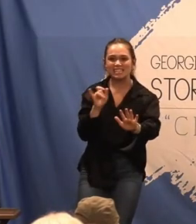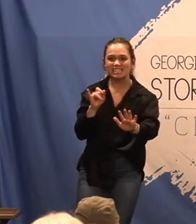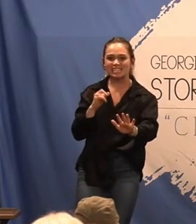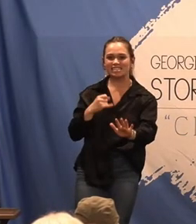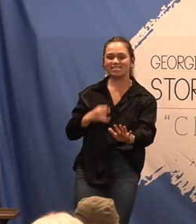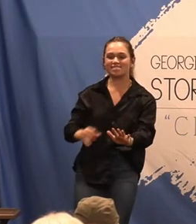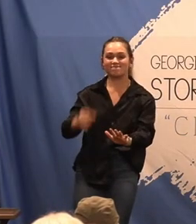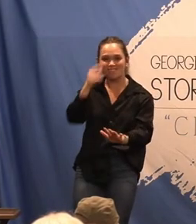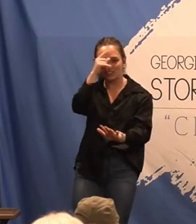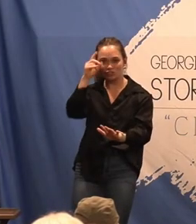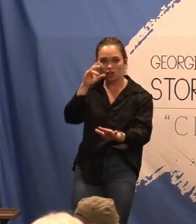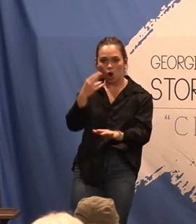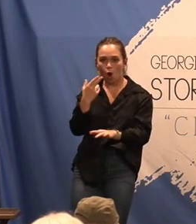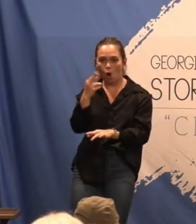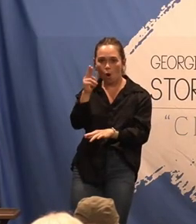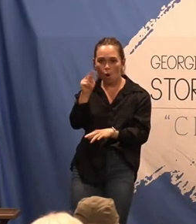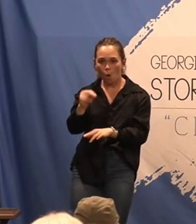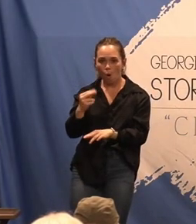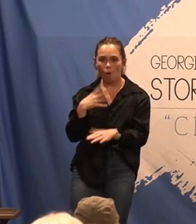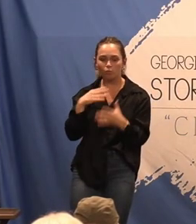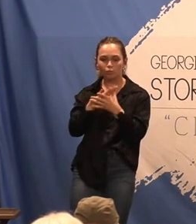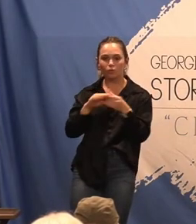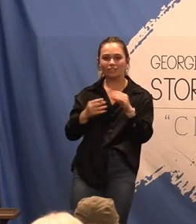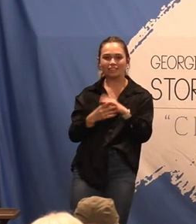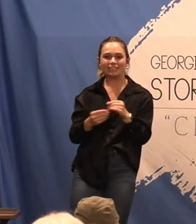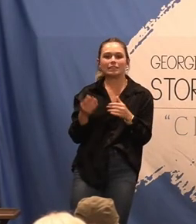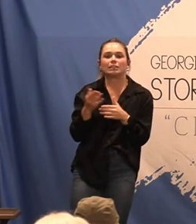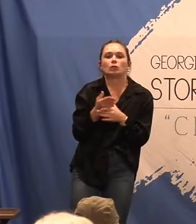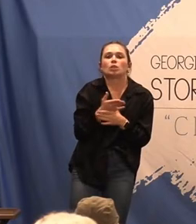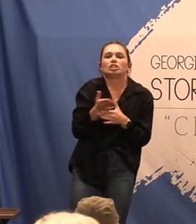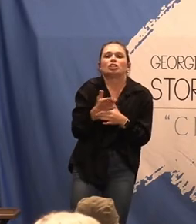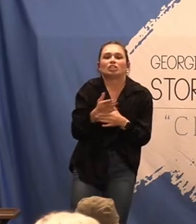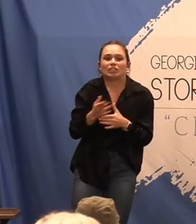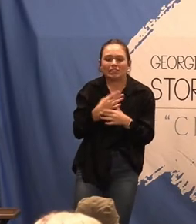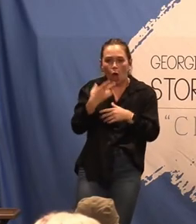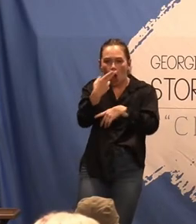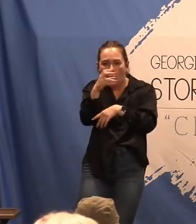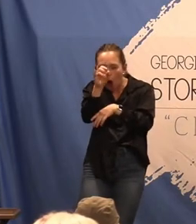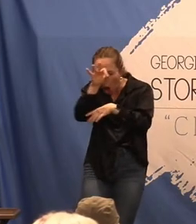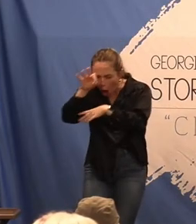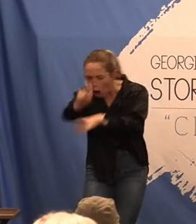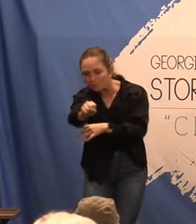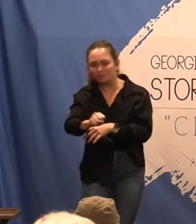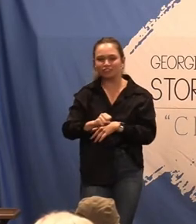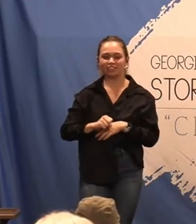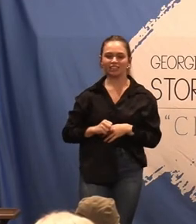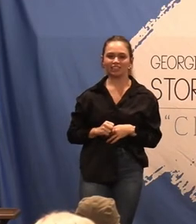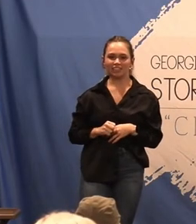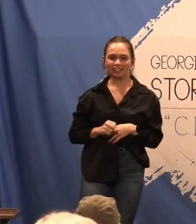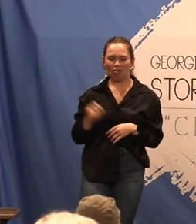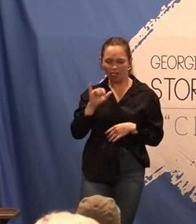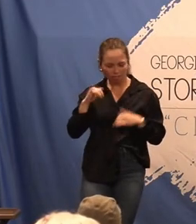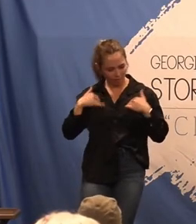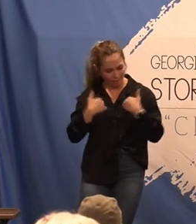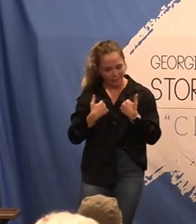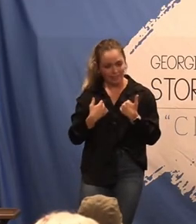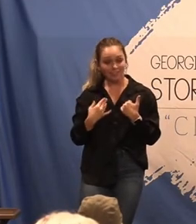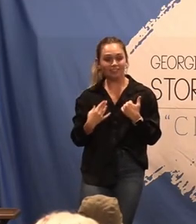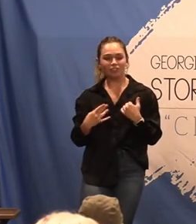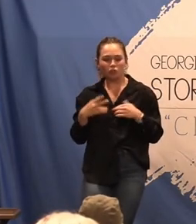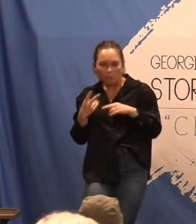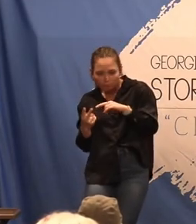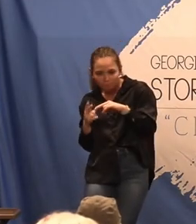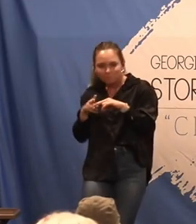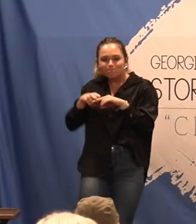gray horn, which storytellers, given to exaggeration, call hoofs. And she was just about to come off